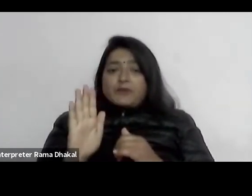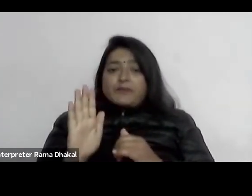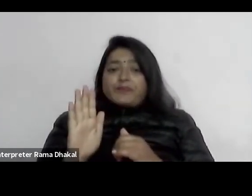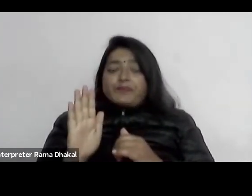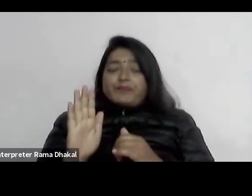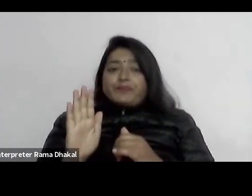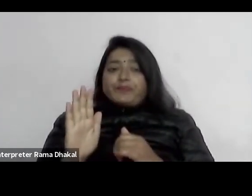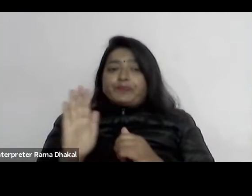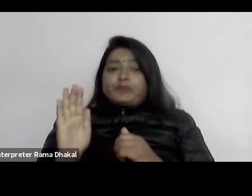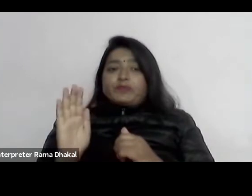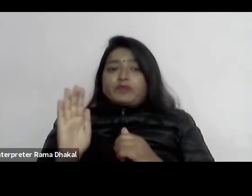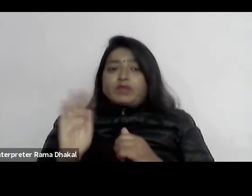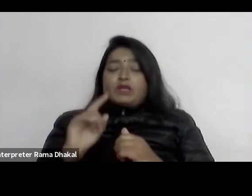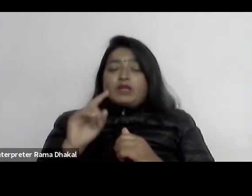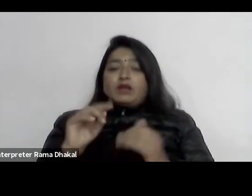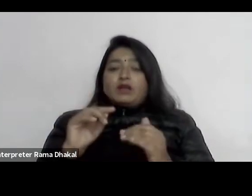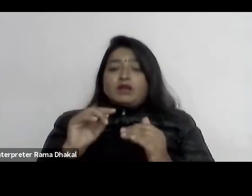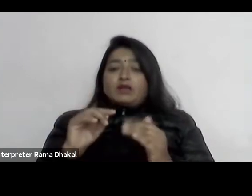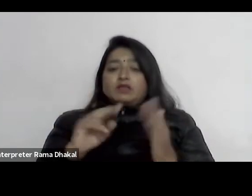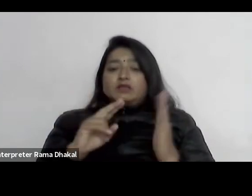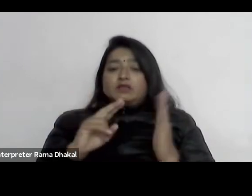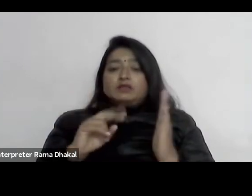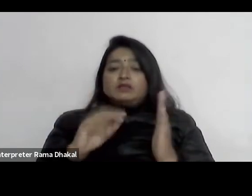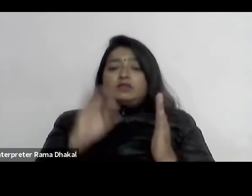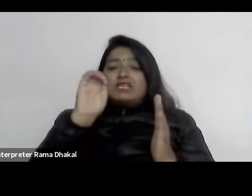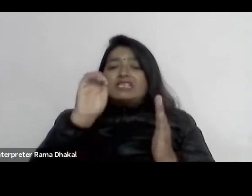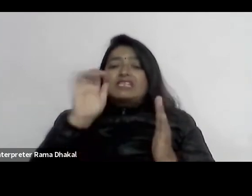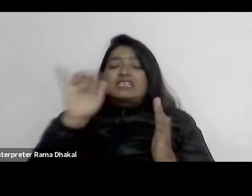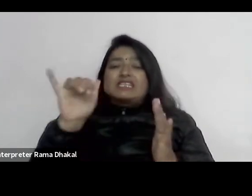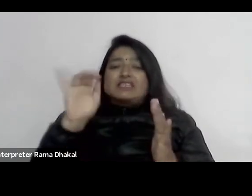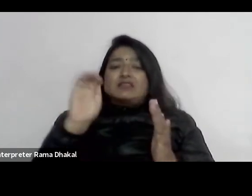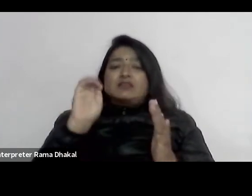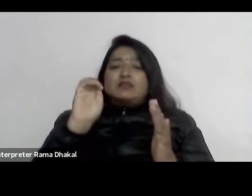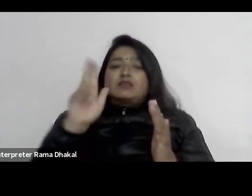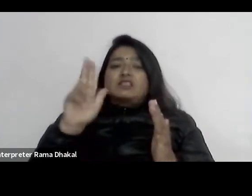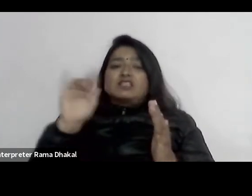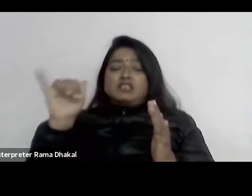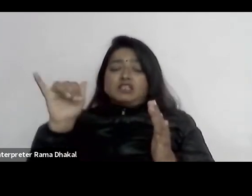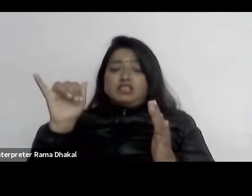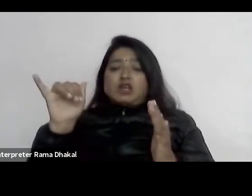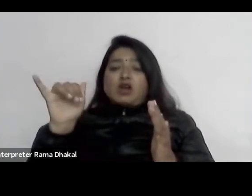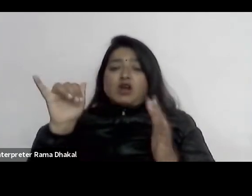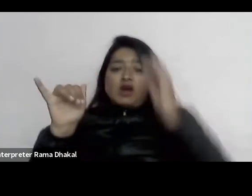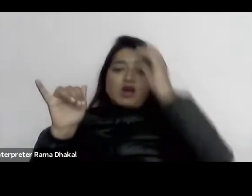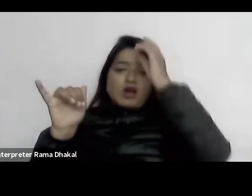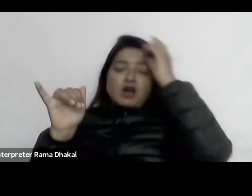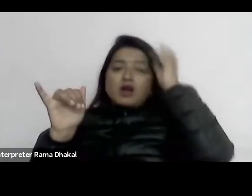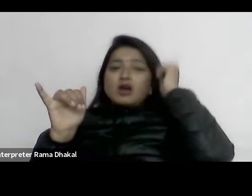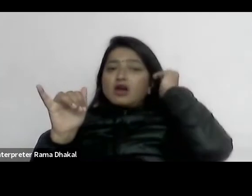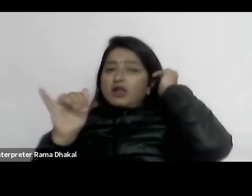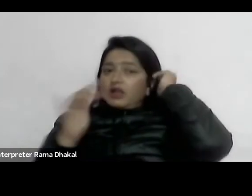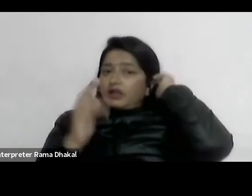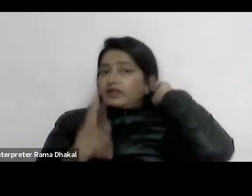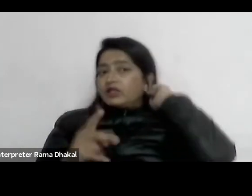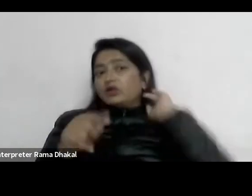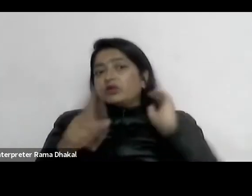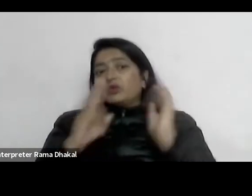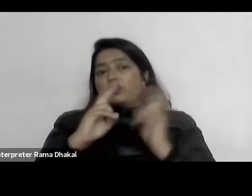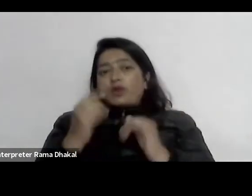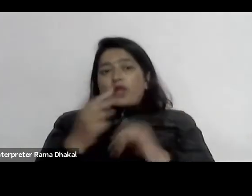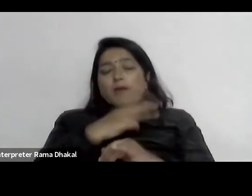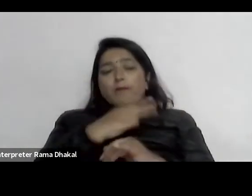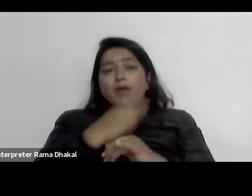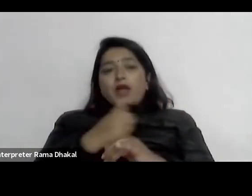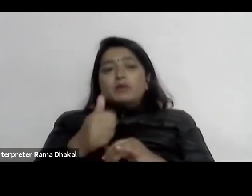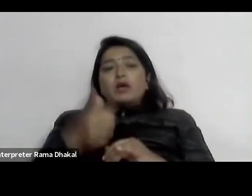is actually the convention people still think is flawed, but still it's structured around the women's right to